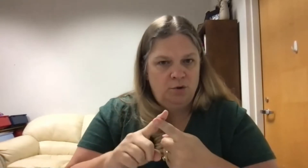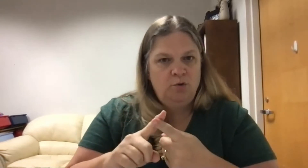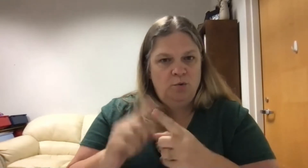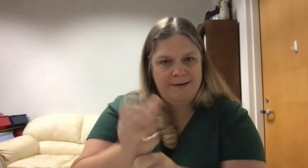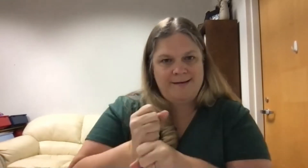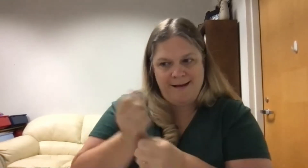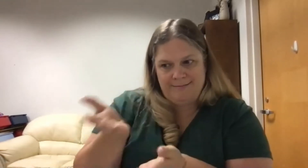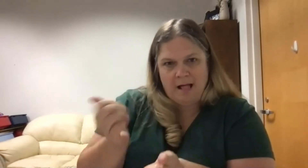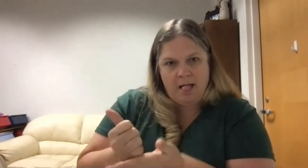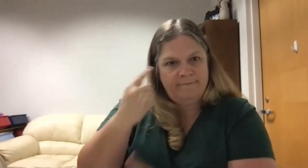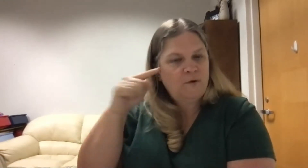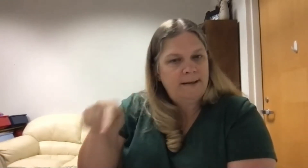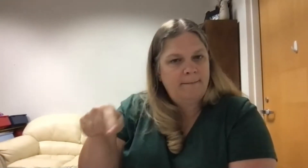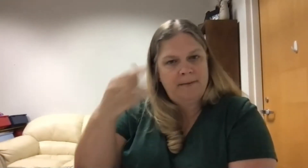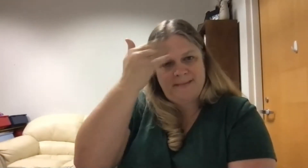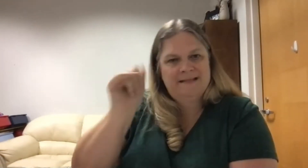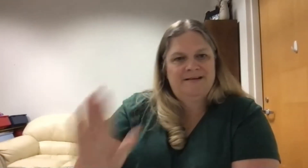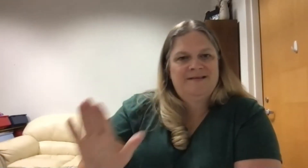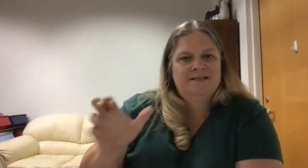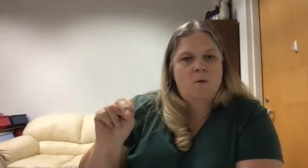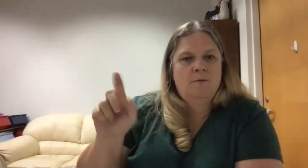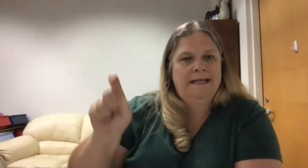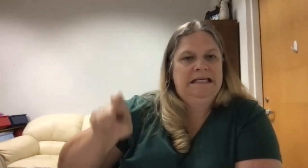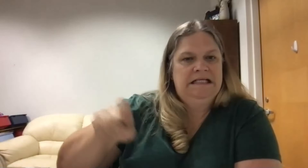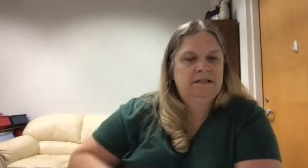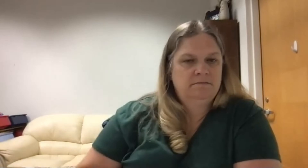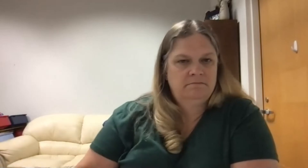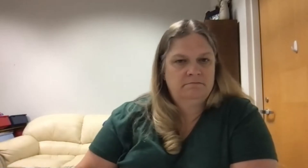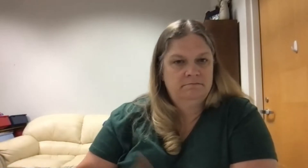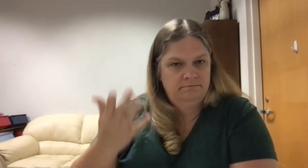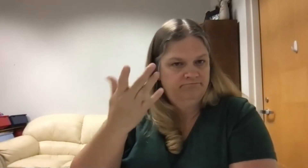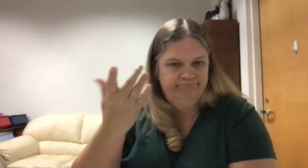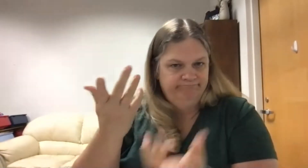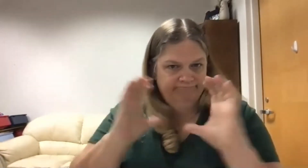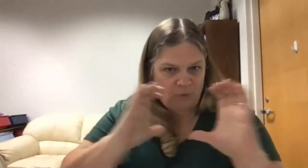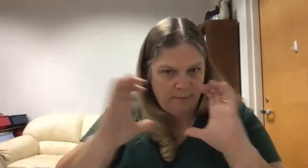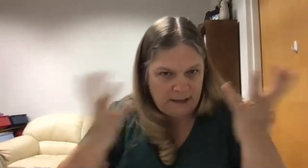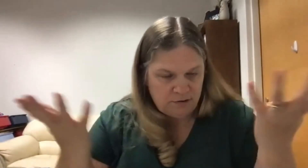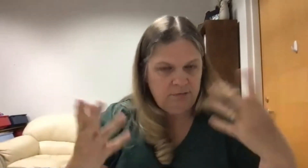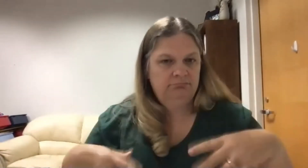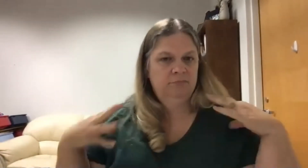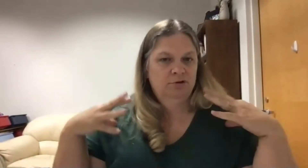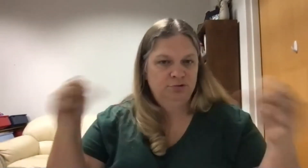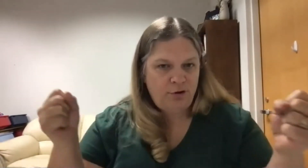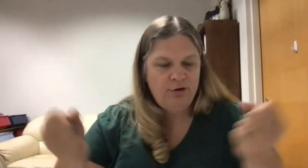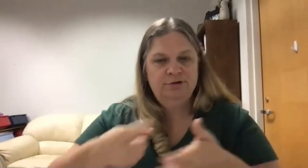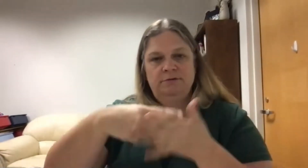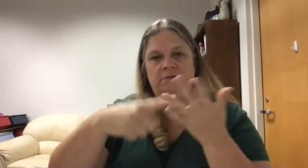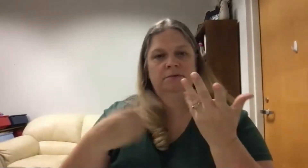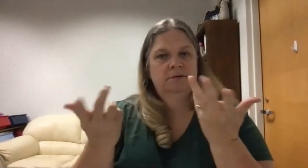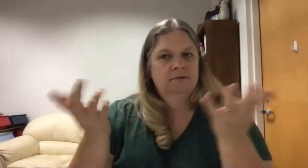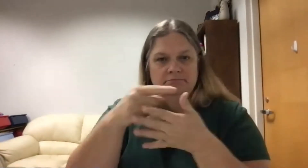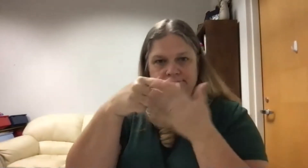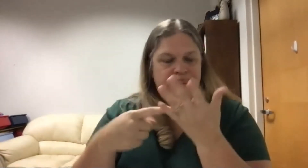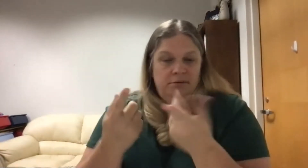providers to get help for him because of his own needs, because of